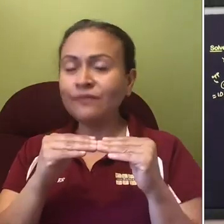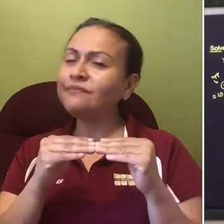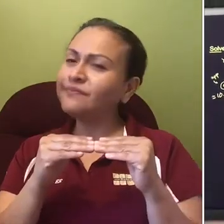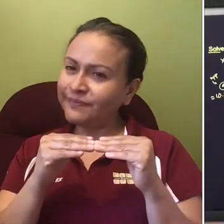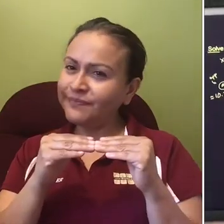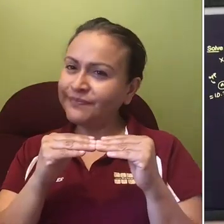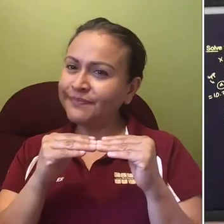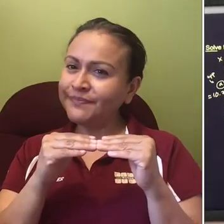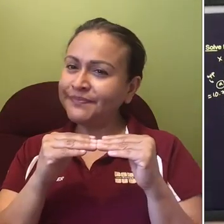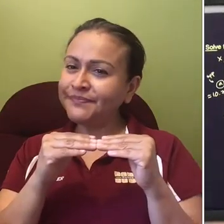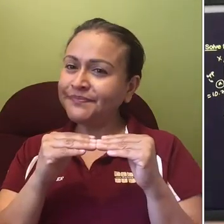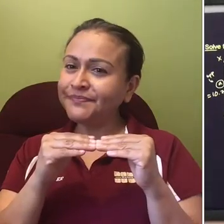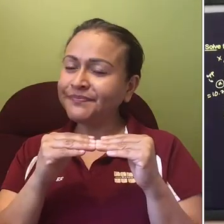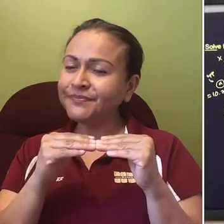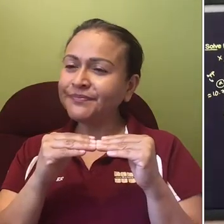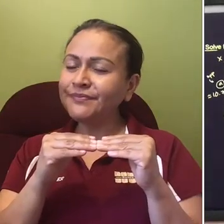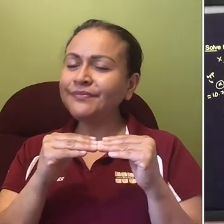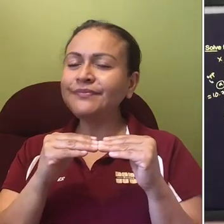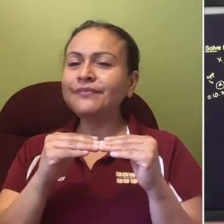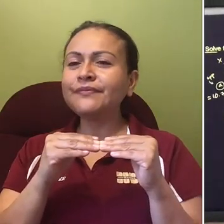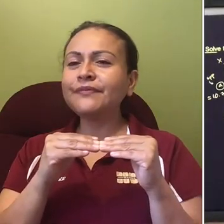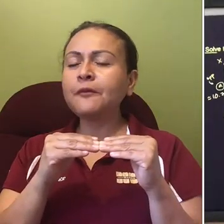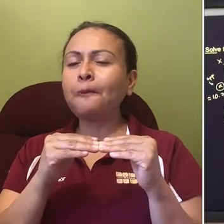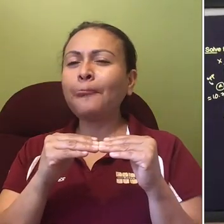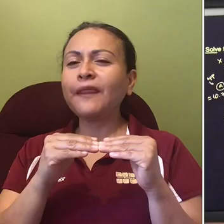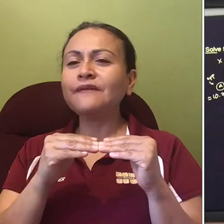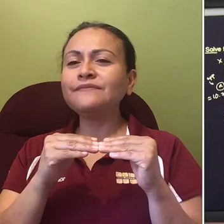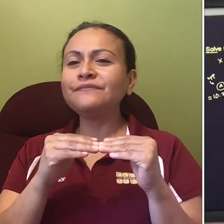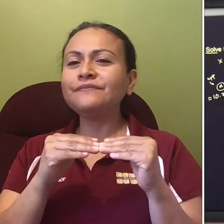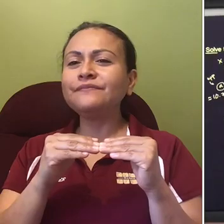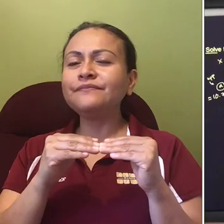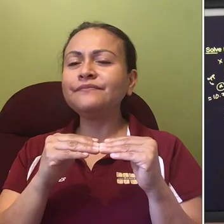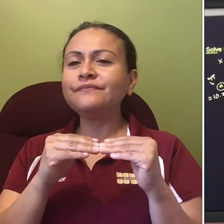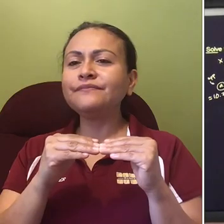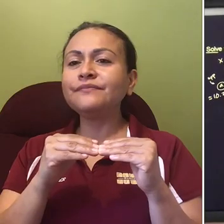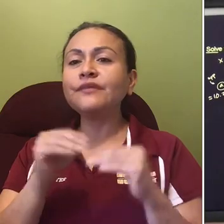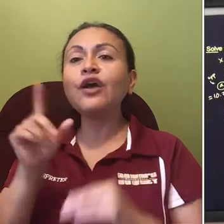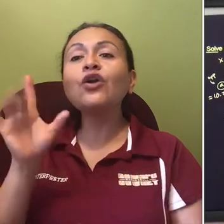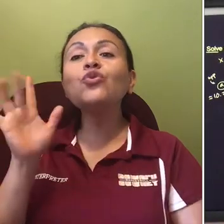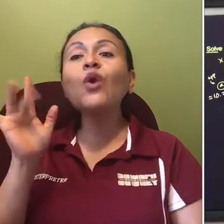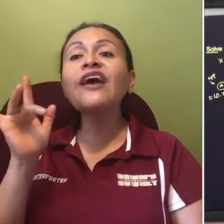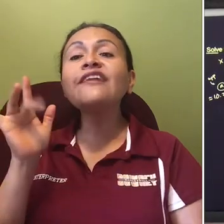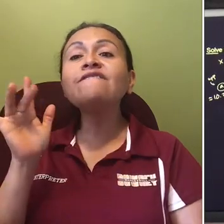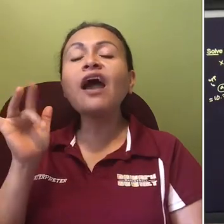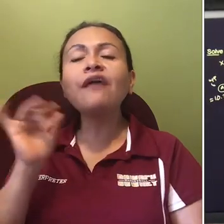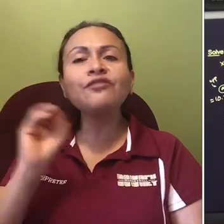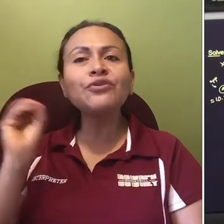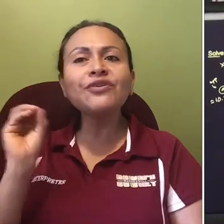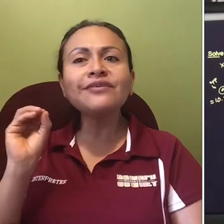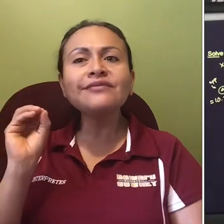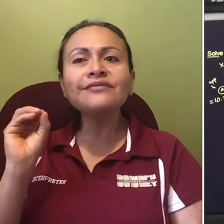subtract 155 from both sides, angle W is equal to 25